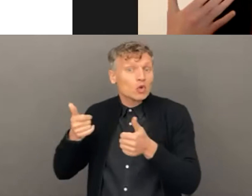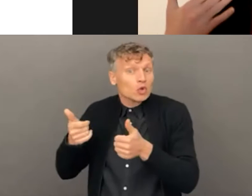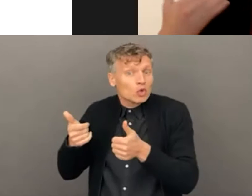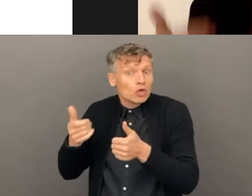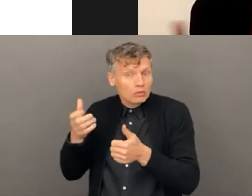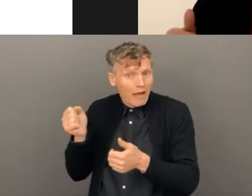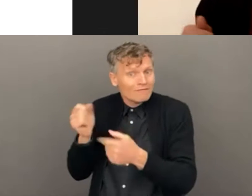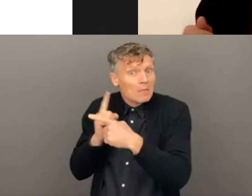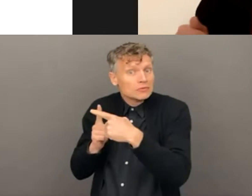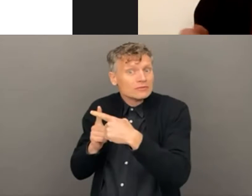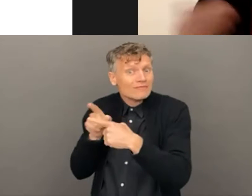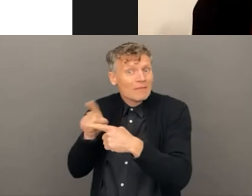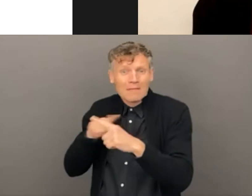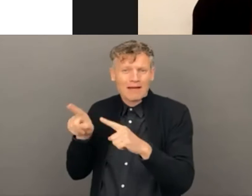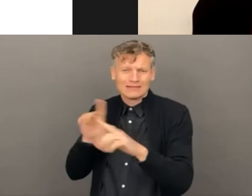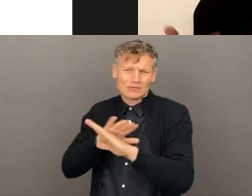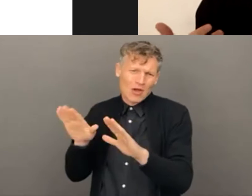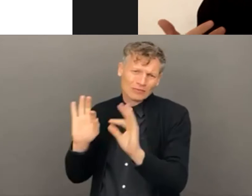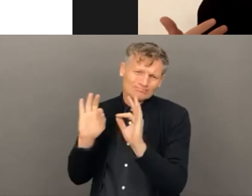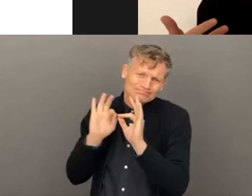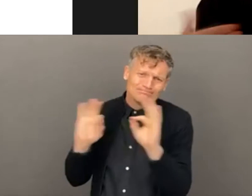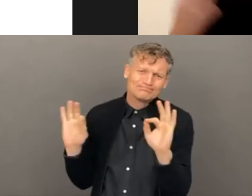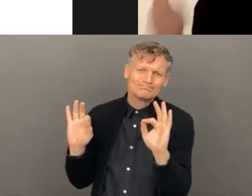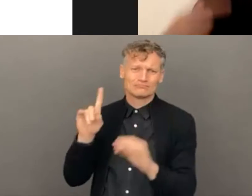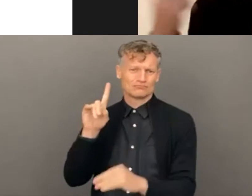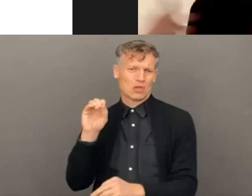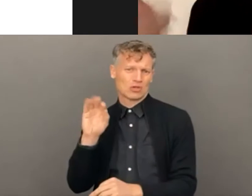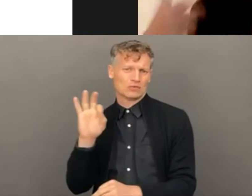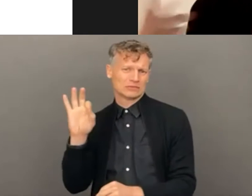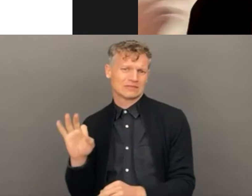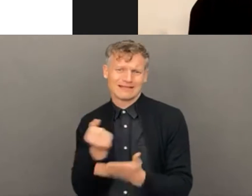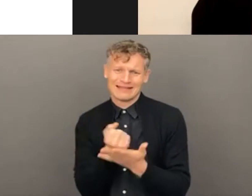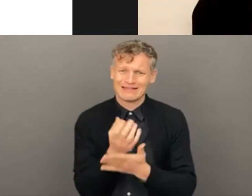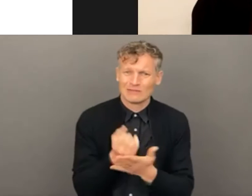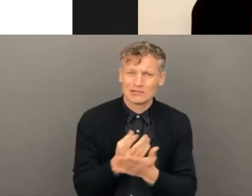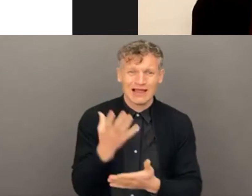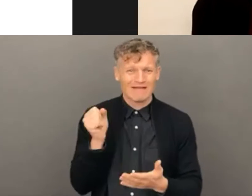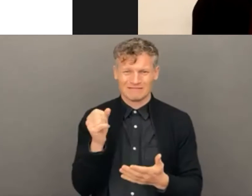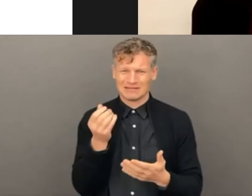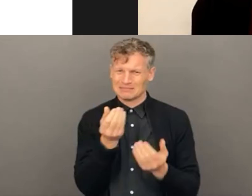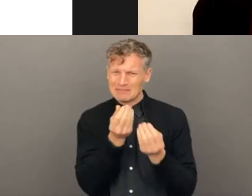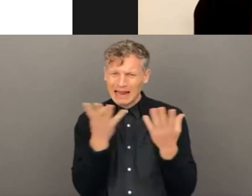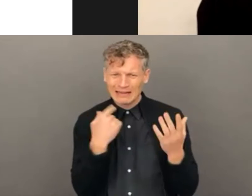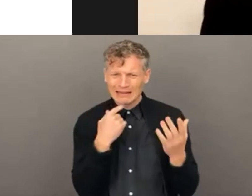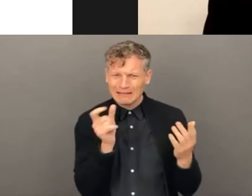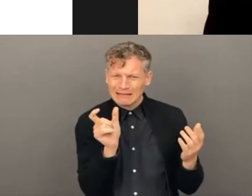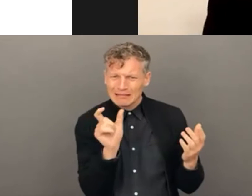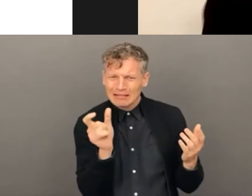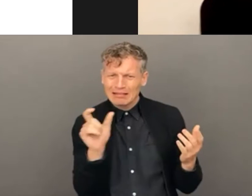but it's not 100% accurate, so there's always errors coming through. And